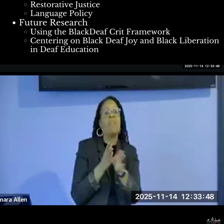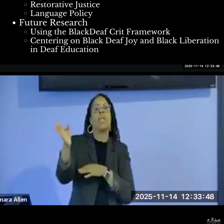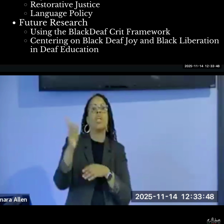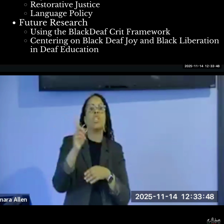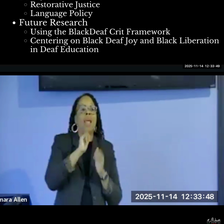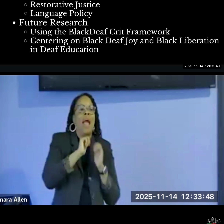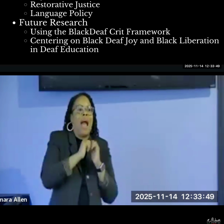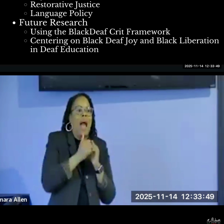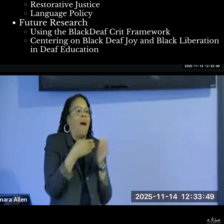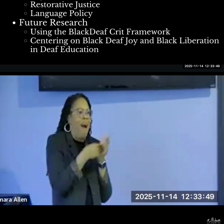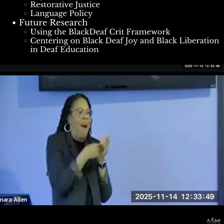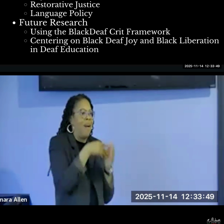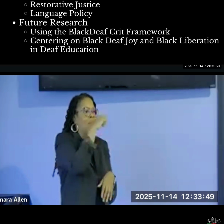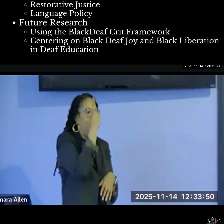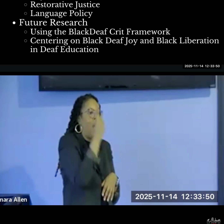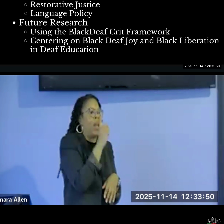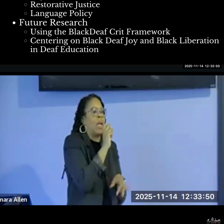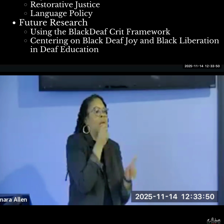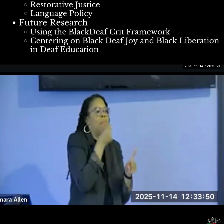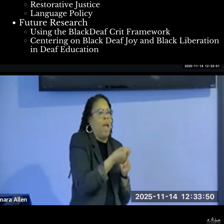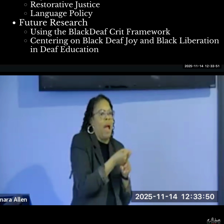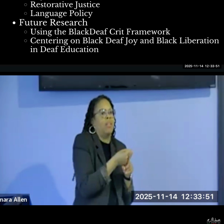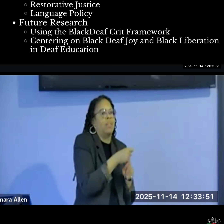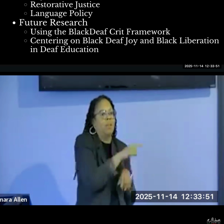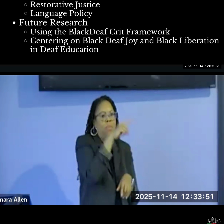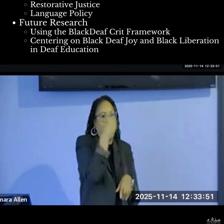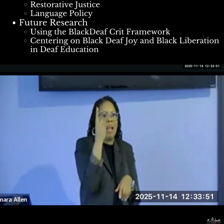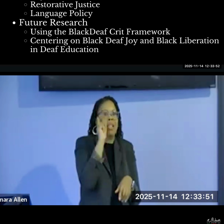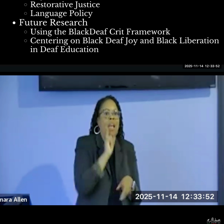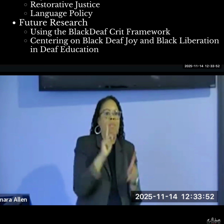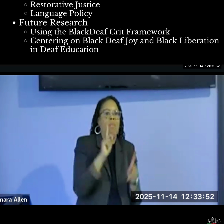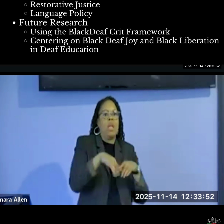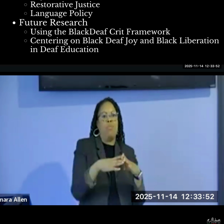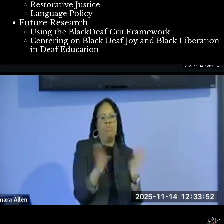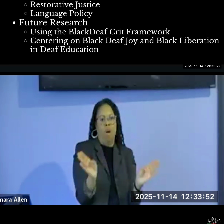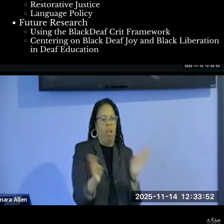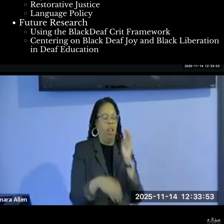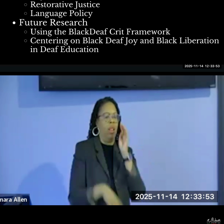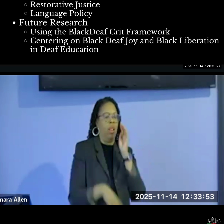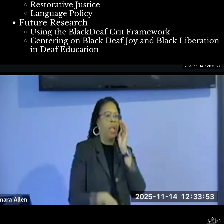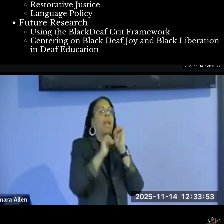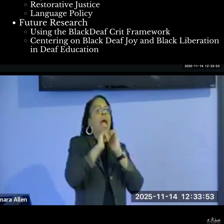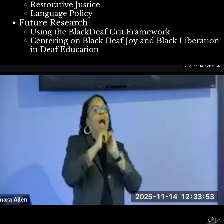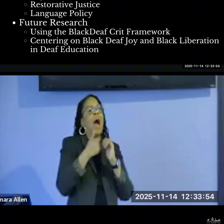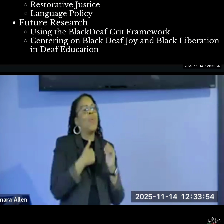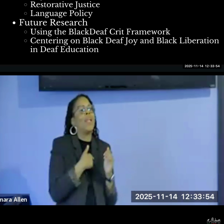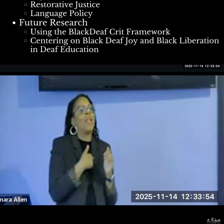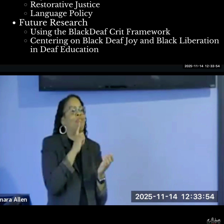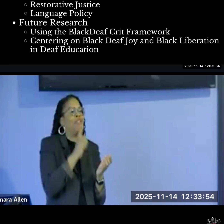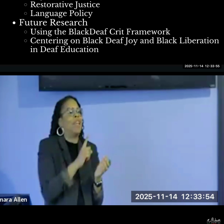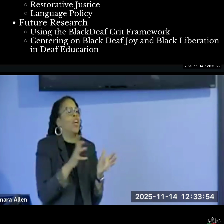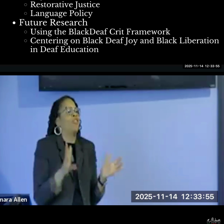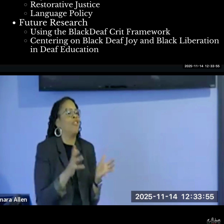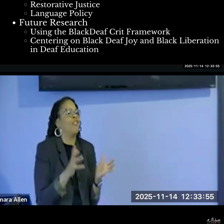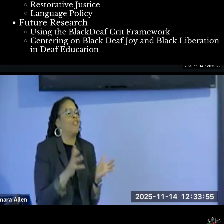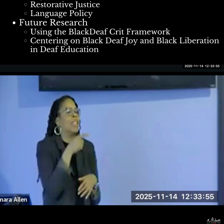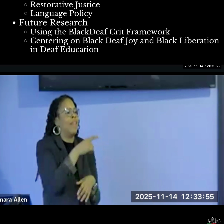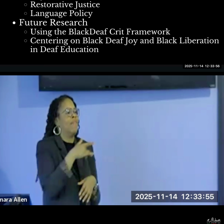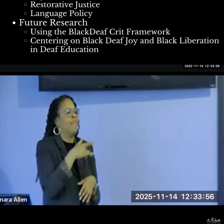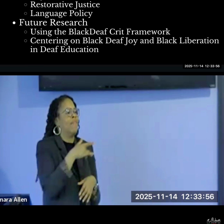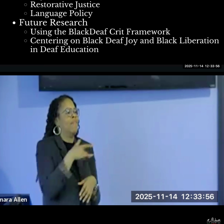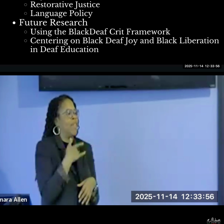all of these different fields, the medical fields, and how anti-Blackness has a really negative impact on